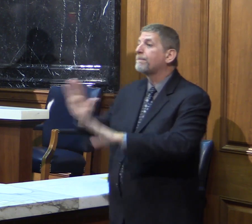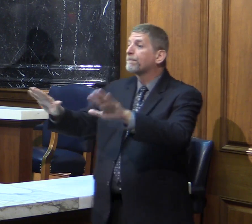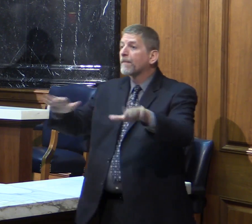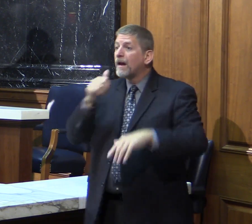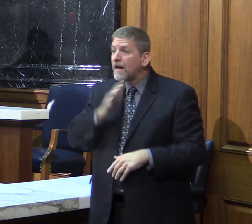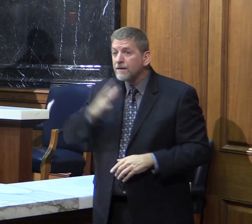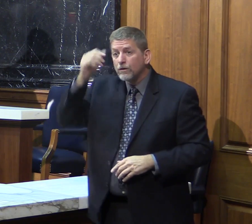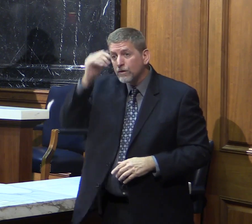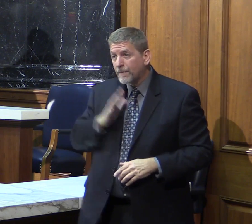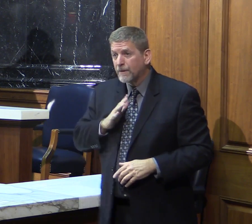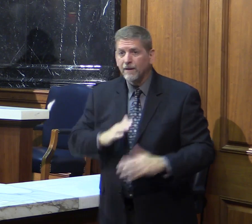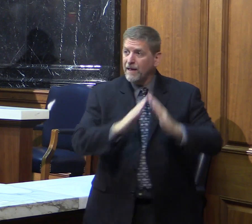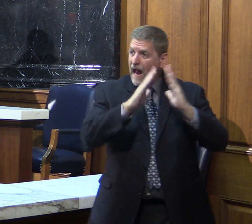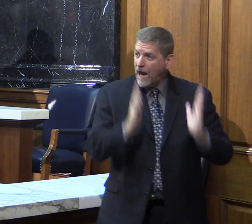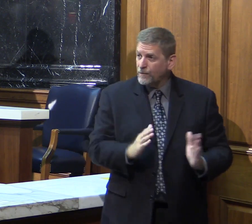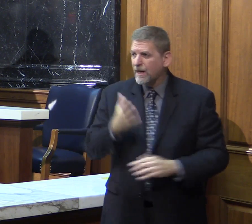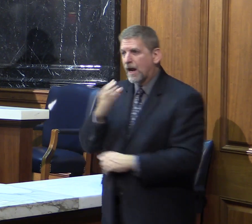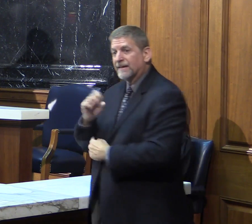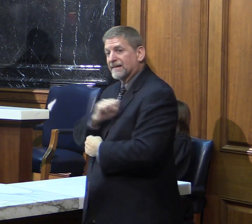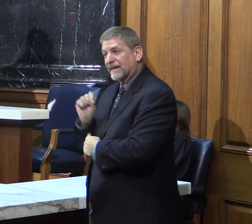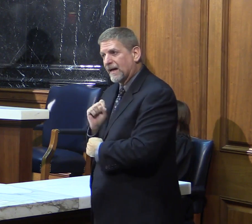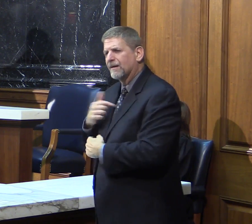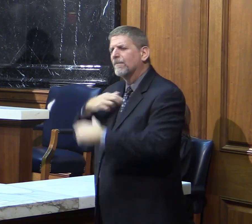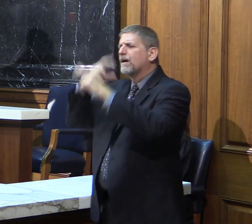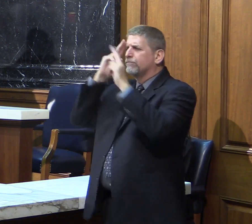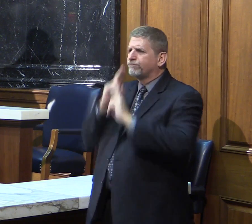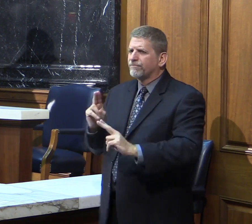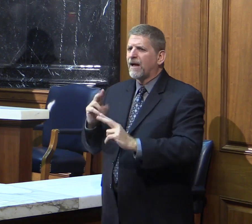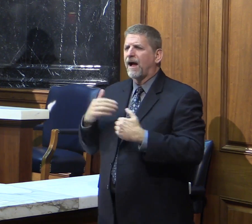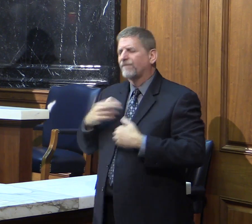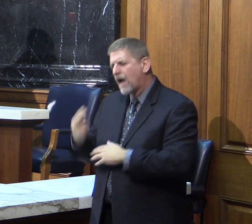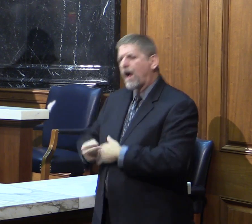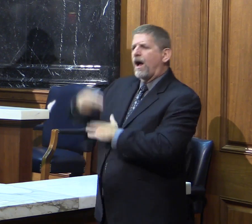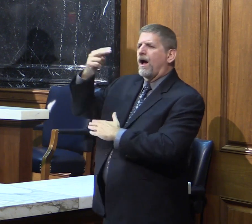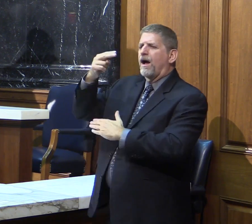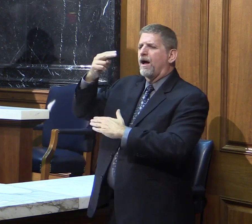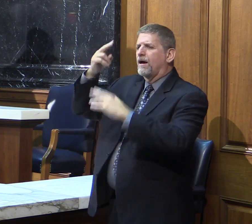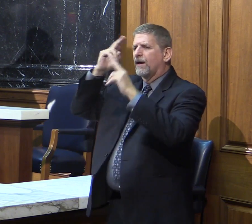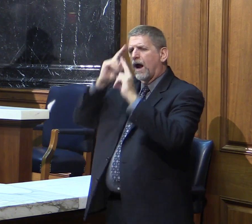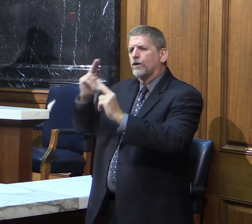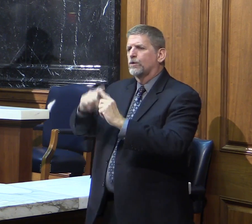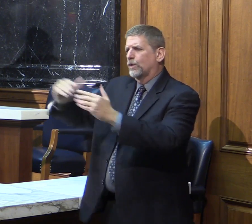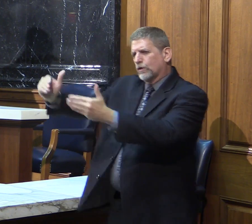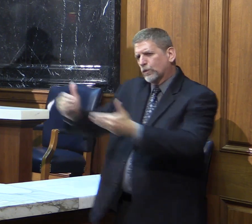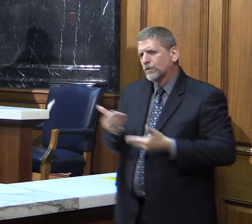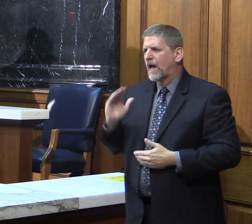of the House and Senate, distinguished guests, I have the high honor of introducing our